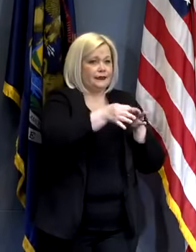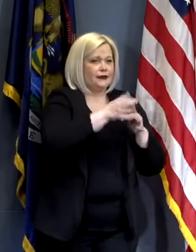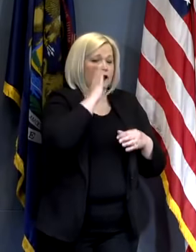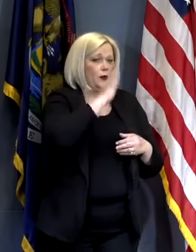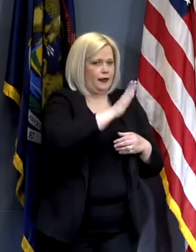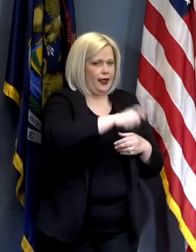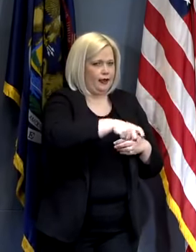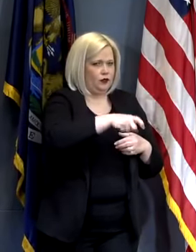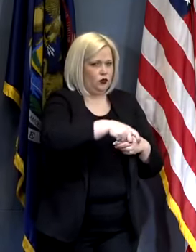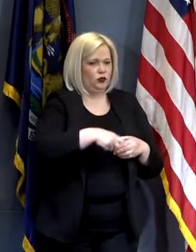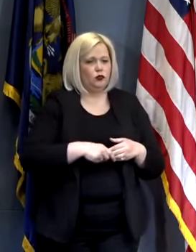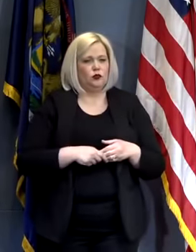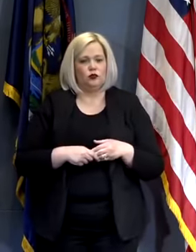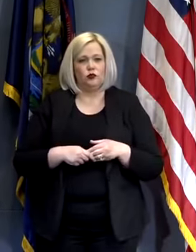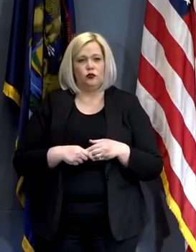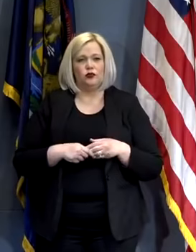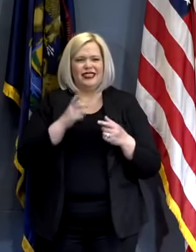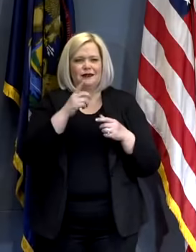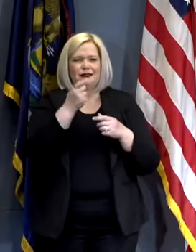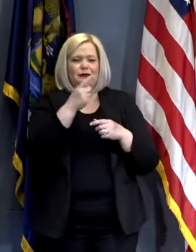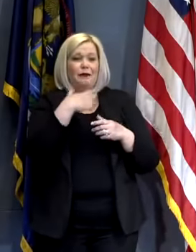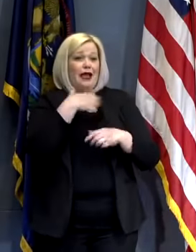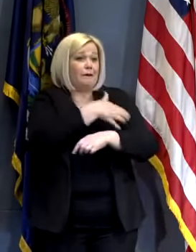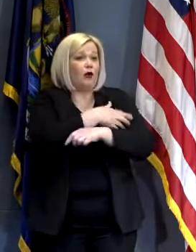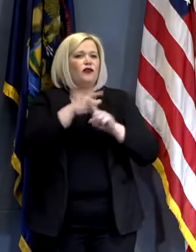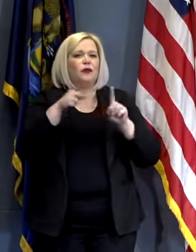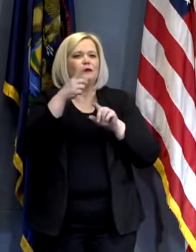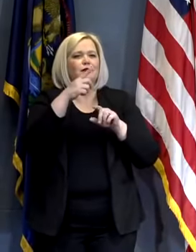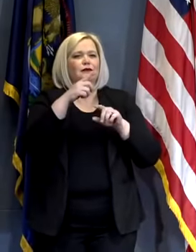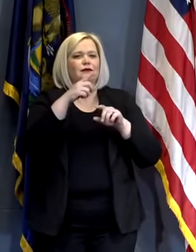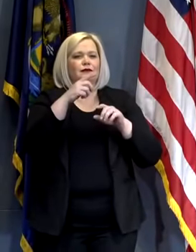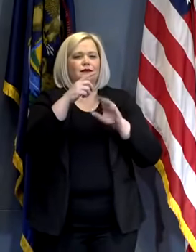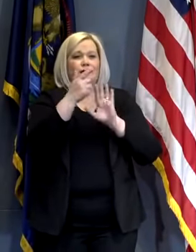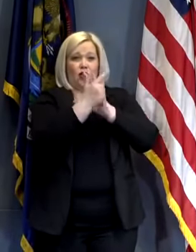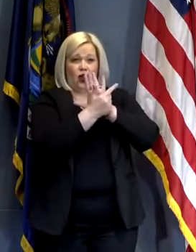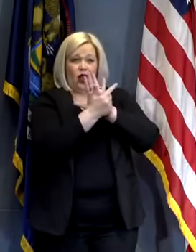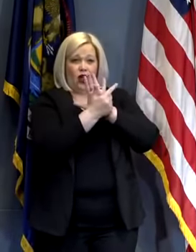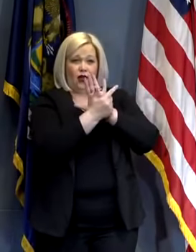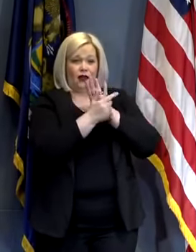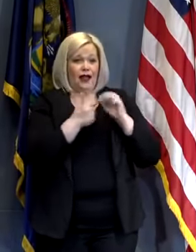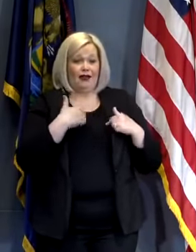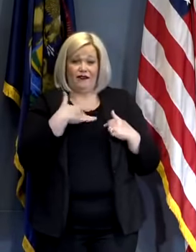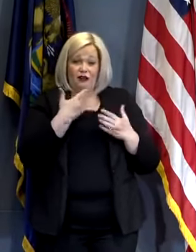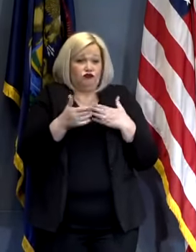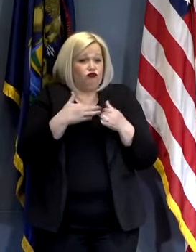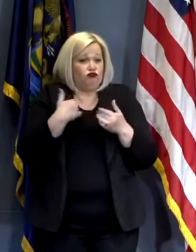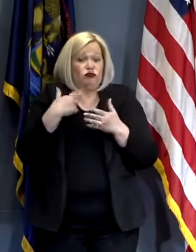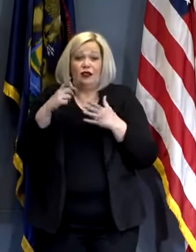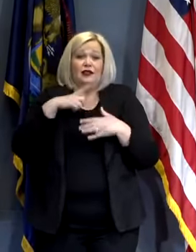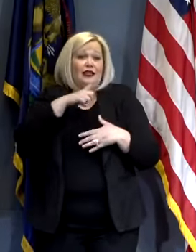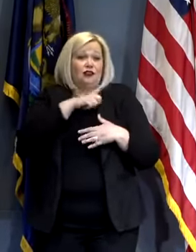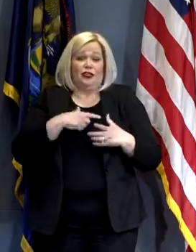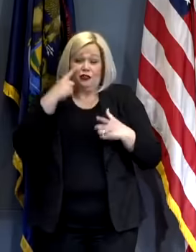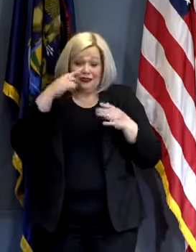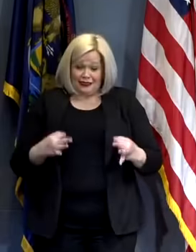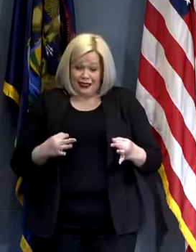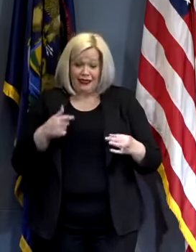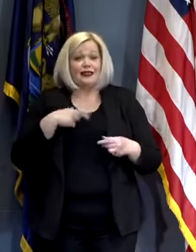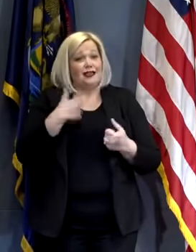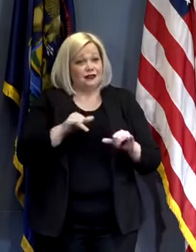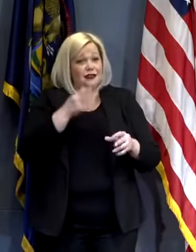different parts of statute, and so I believe that regardless of what the legislature does, I still retain those